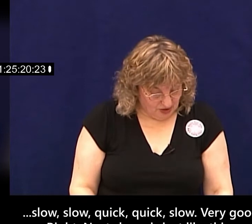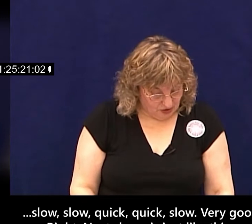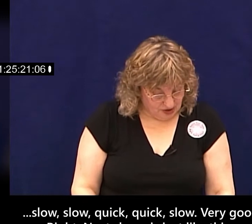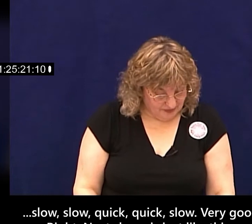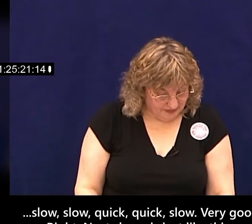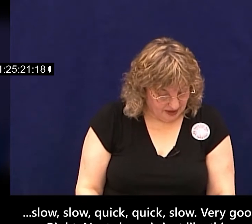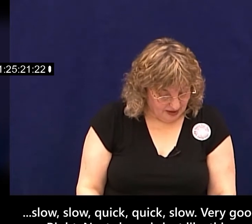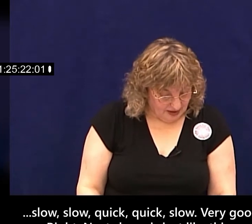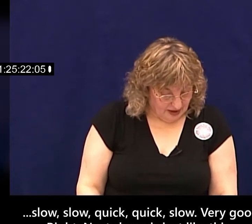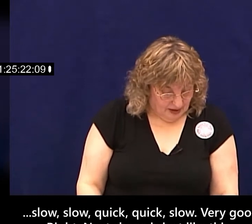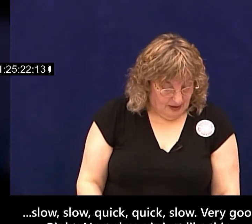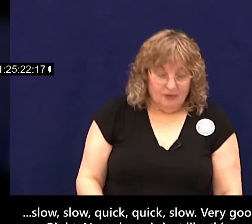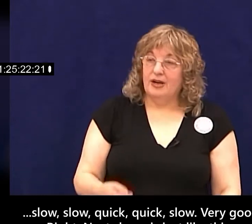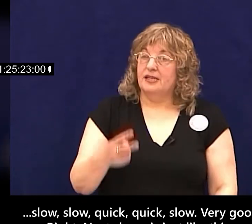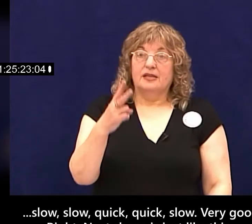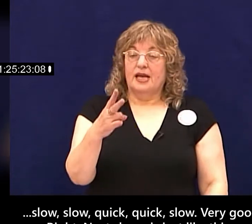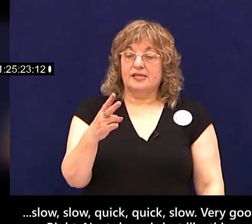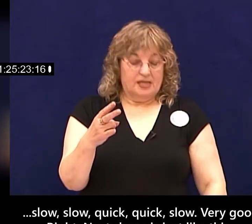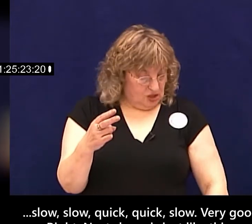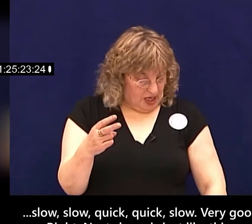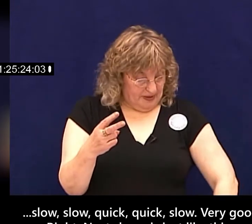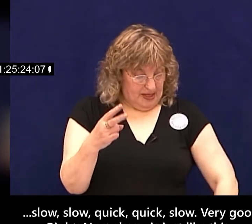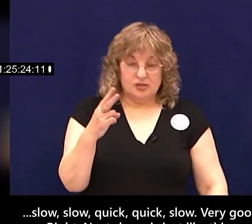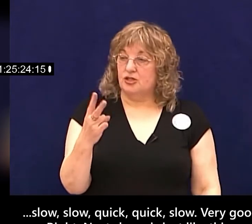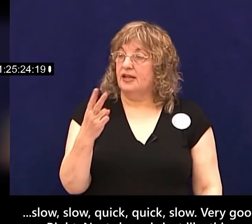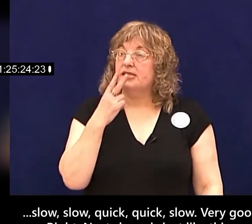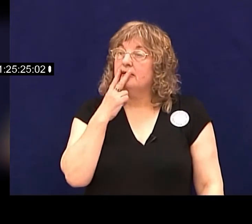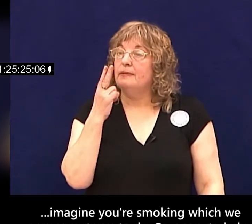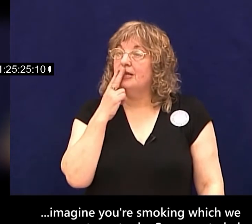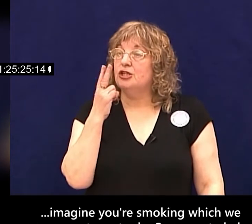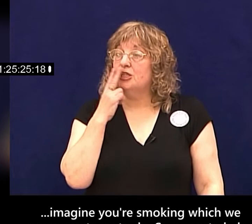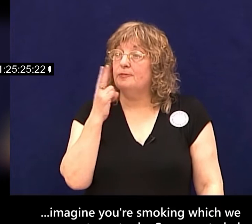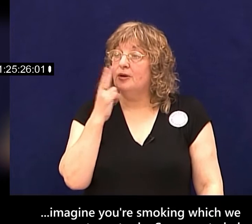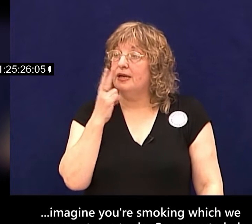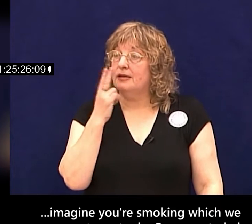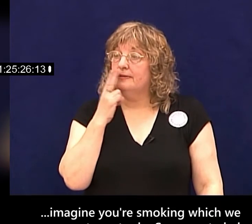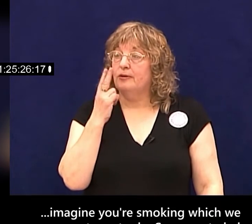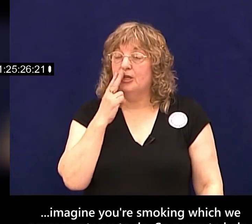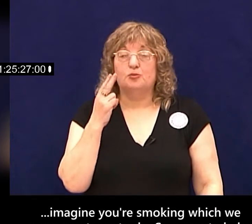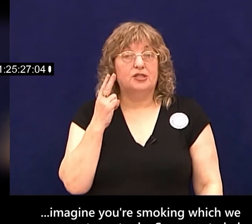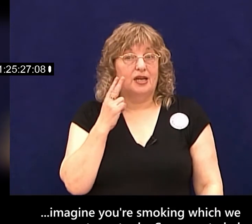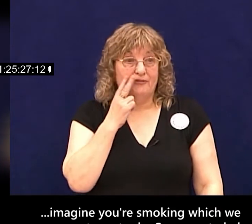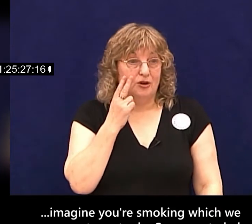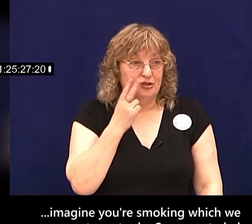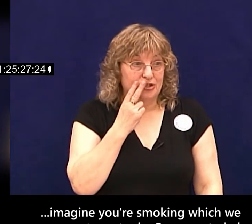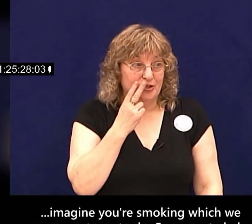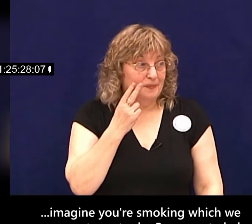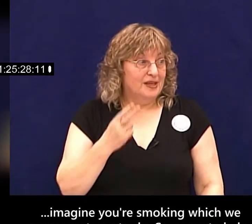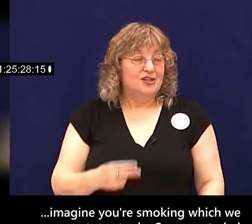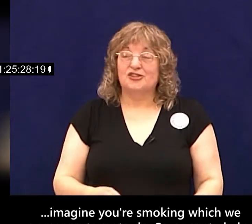good. Right, next shape is just like this. Imagine you're smoking, which we never want you to do.